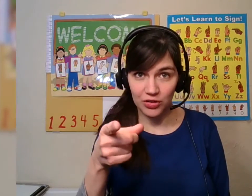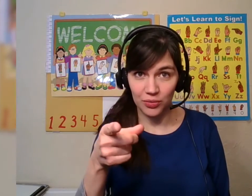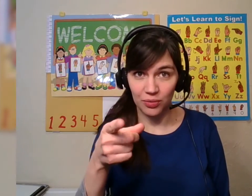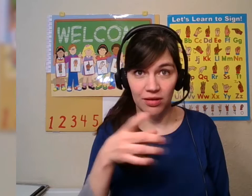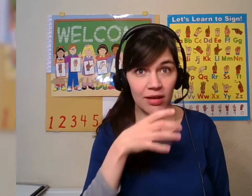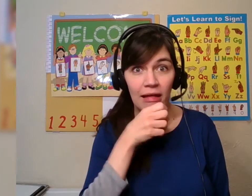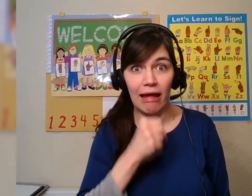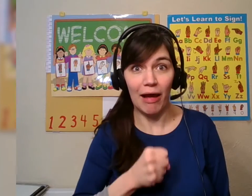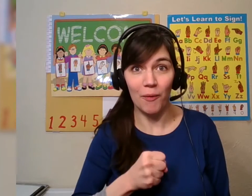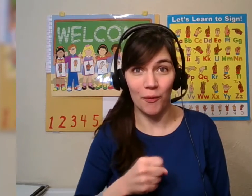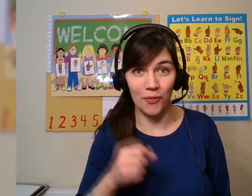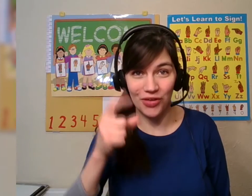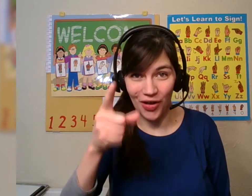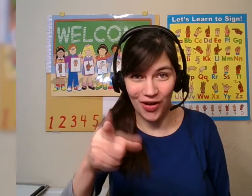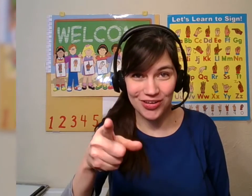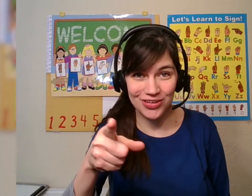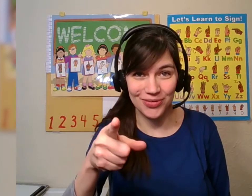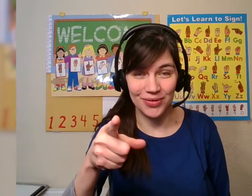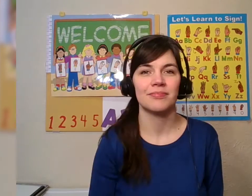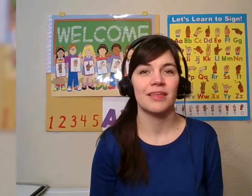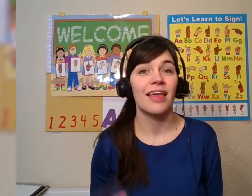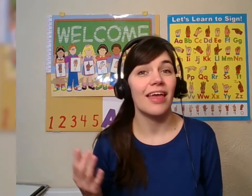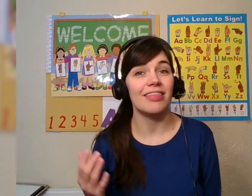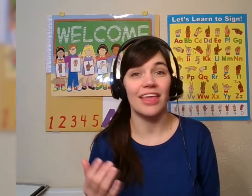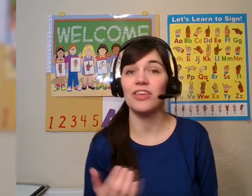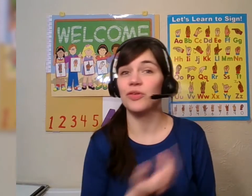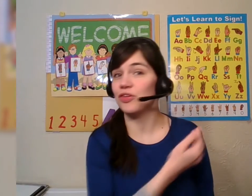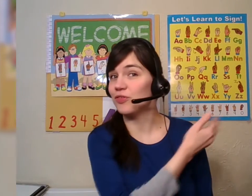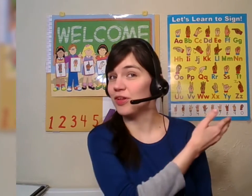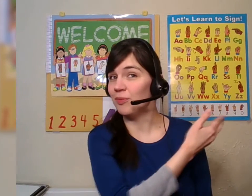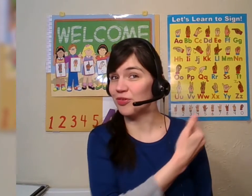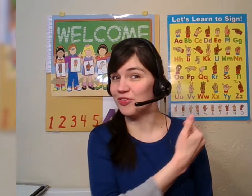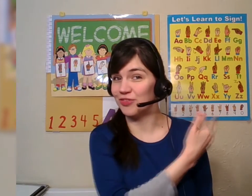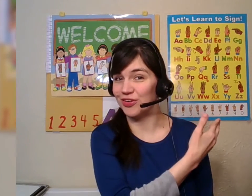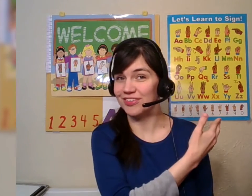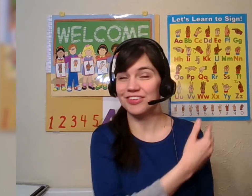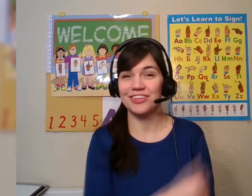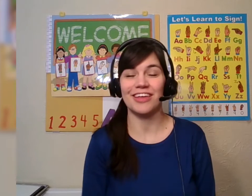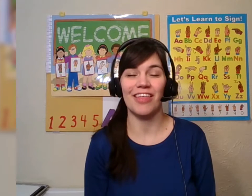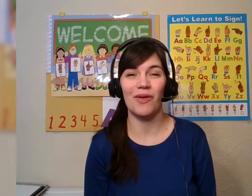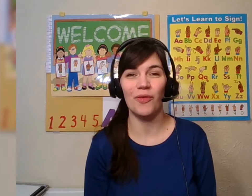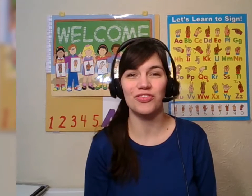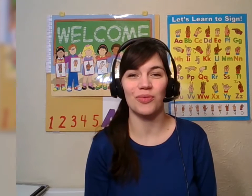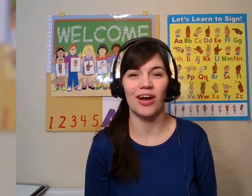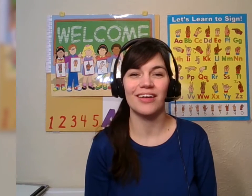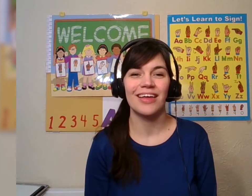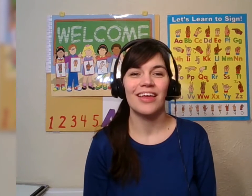you? How old are you? And then you can use the numbers you've learned to tell how old you are.